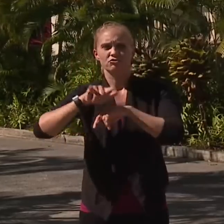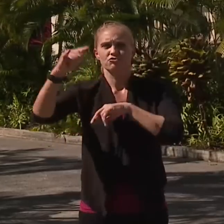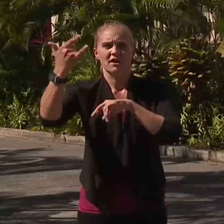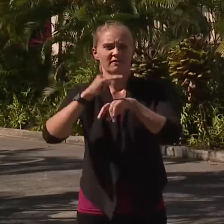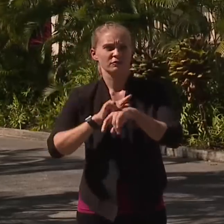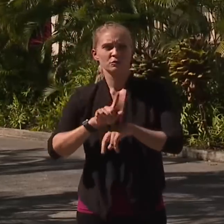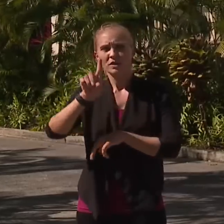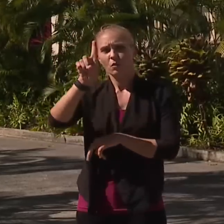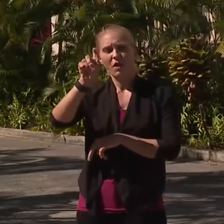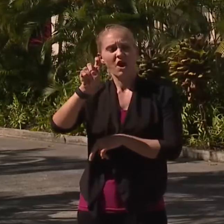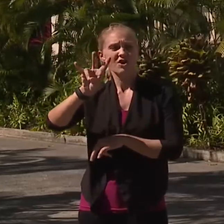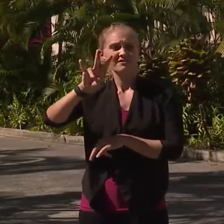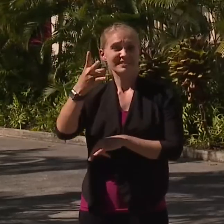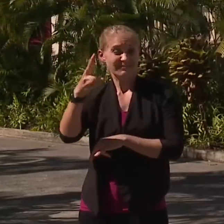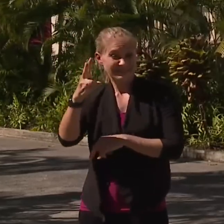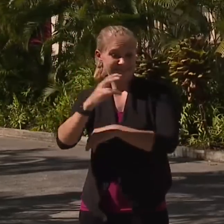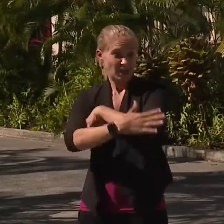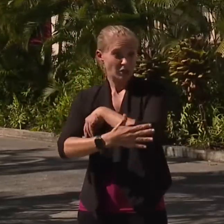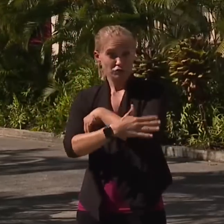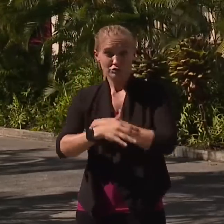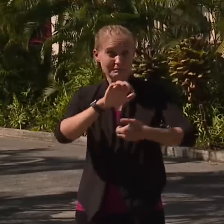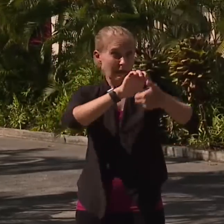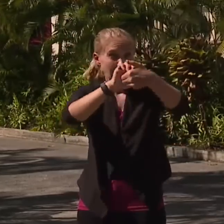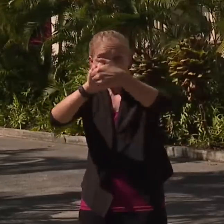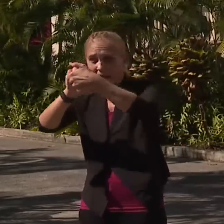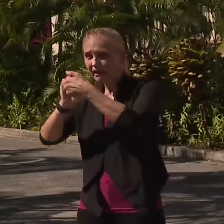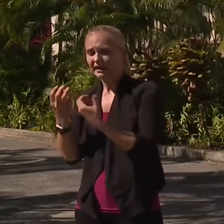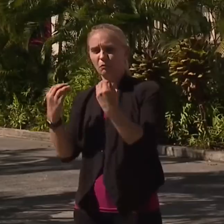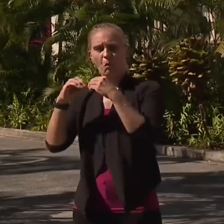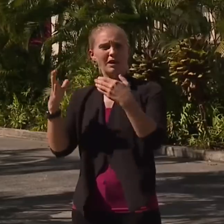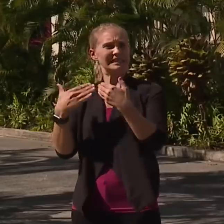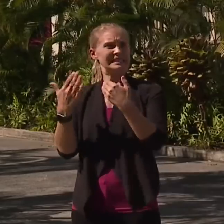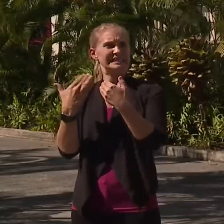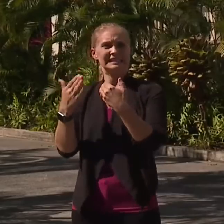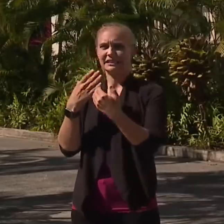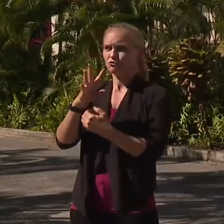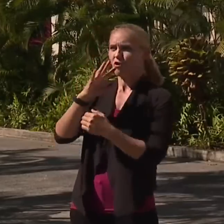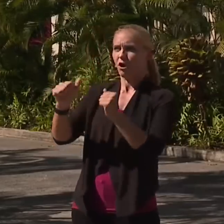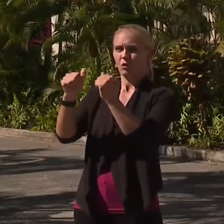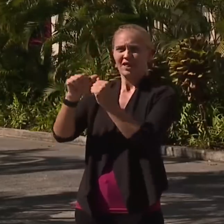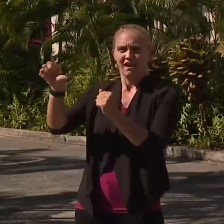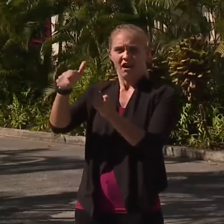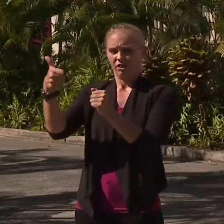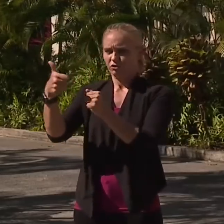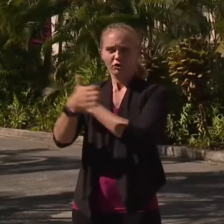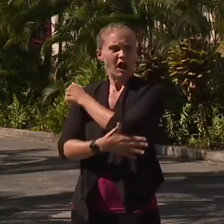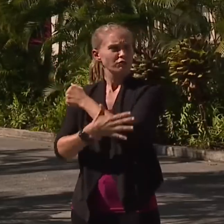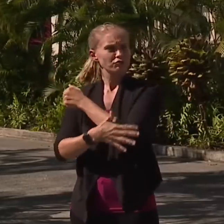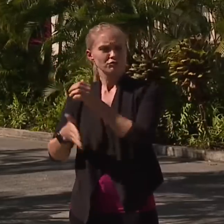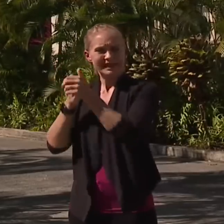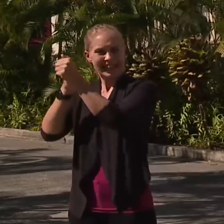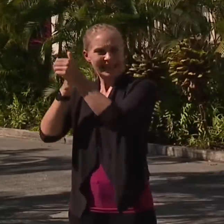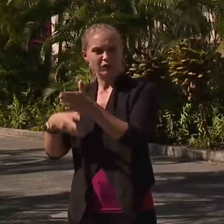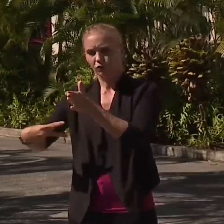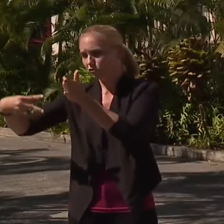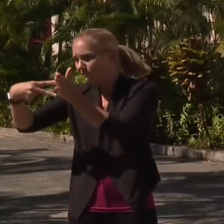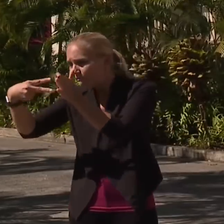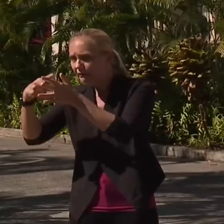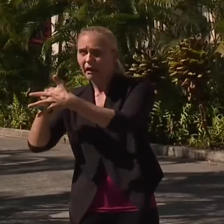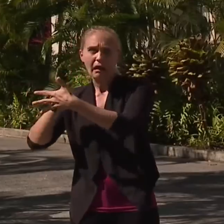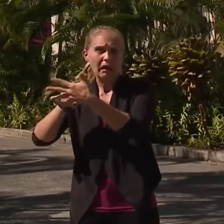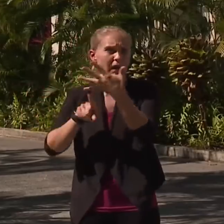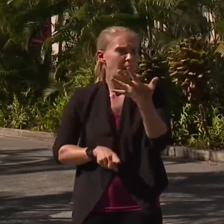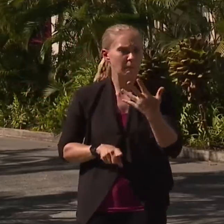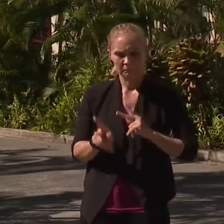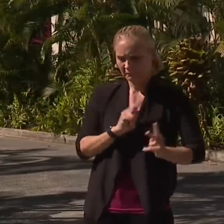117 countries. It has been easier to get to talk to the Minister of Tourism from Syria. The lady is always attending our forum than anyone